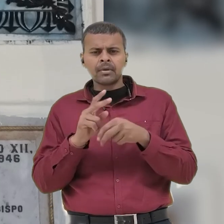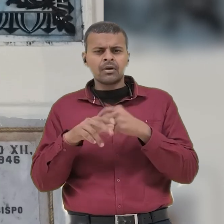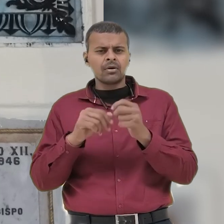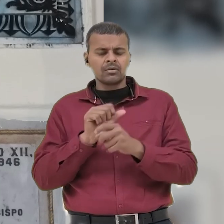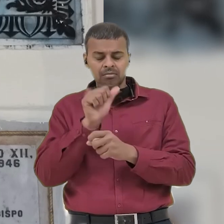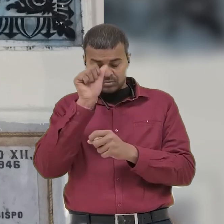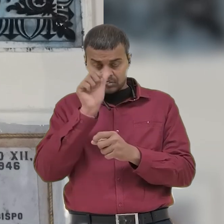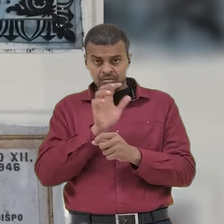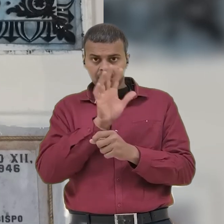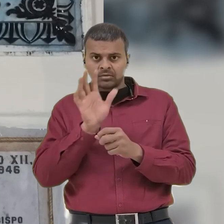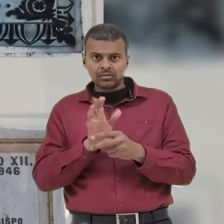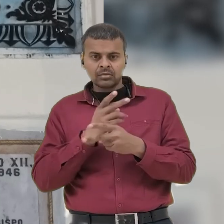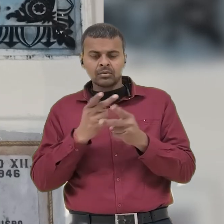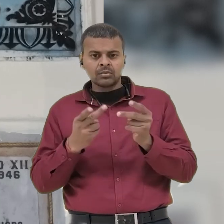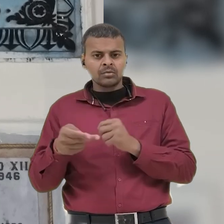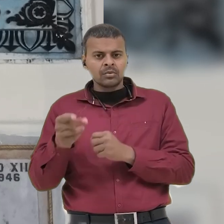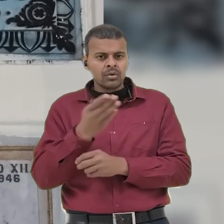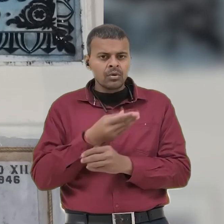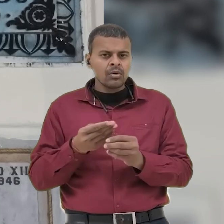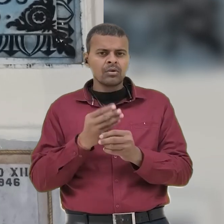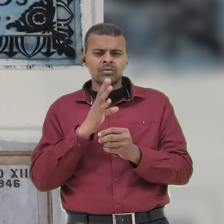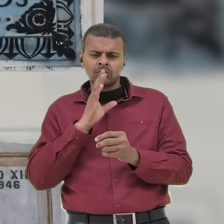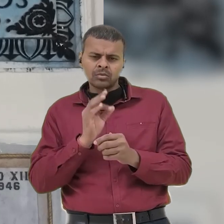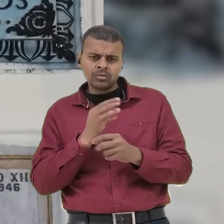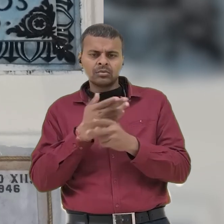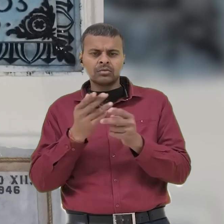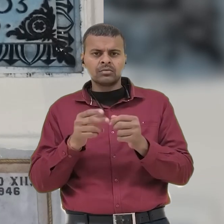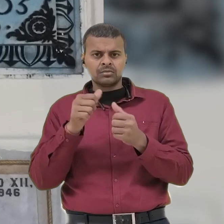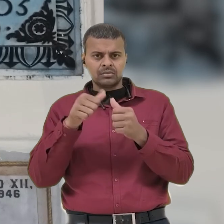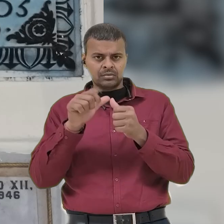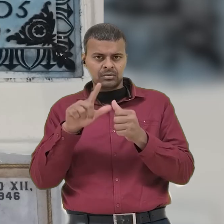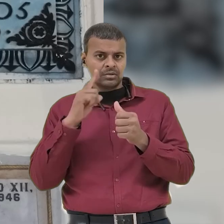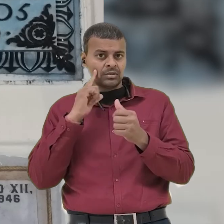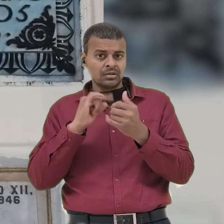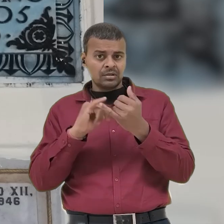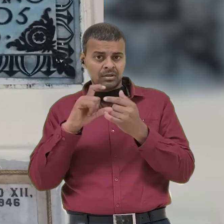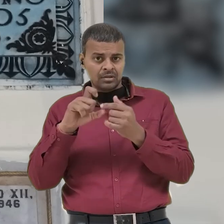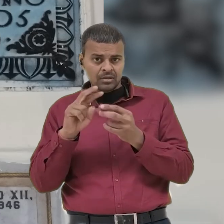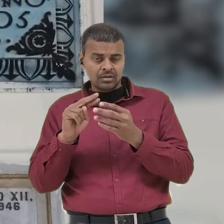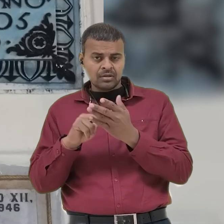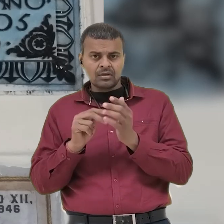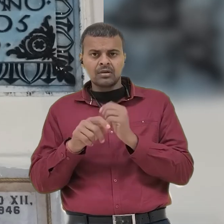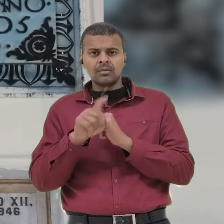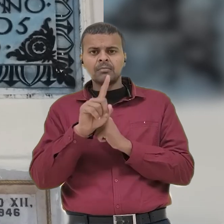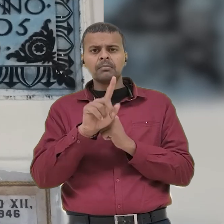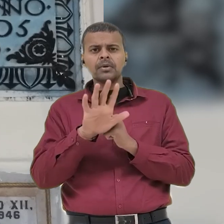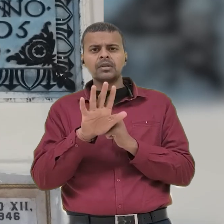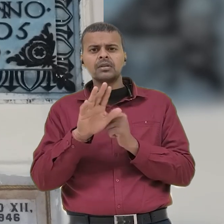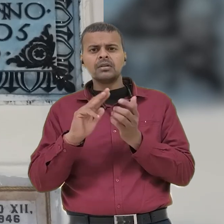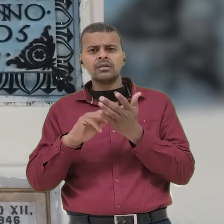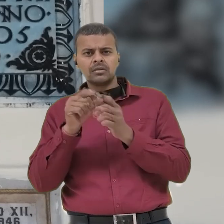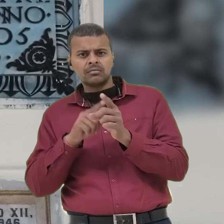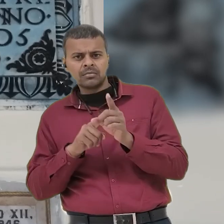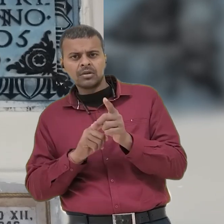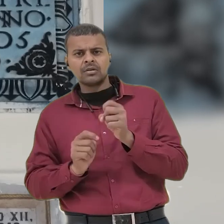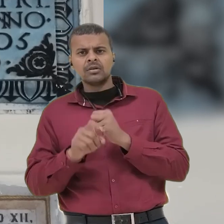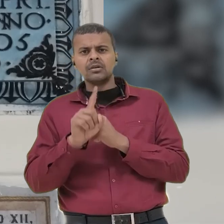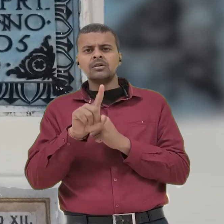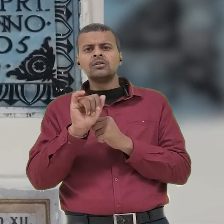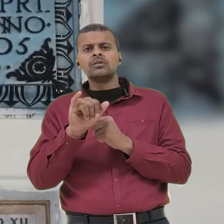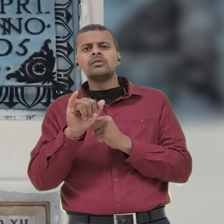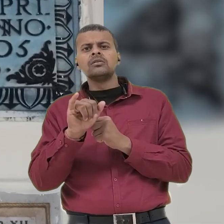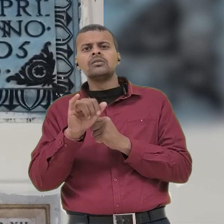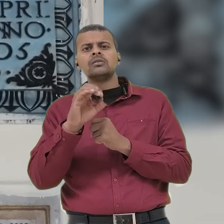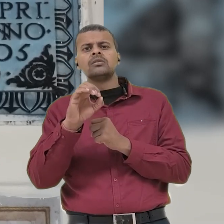24th of November 1594, and the most reverend and illustrious Lord Dom Francis Alesco